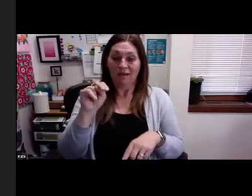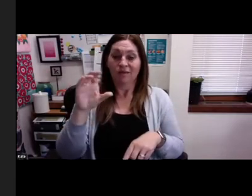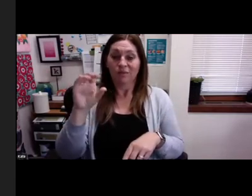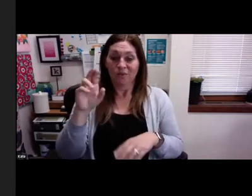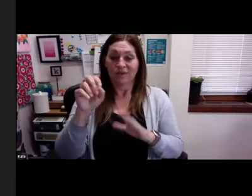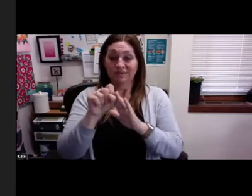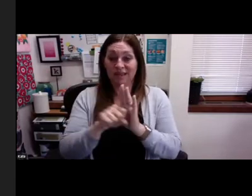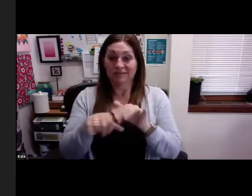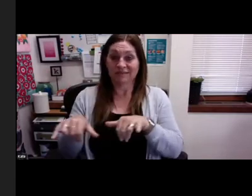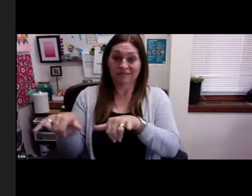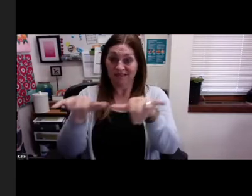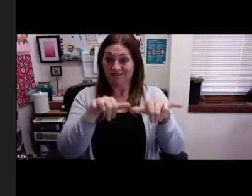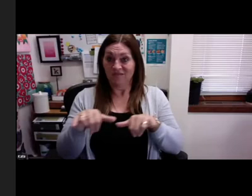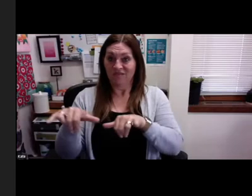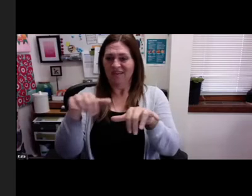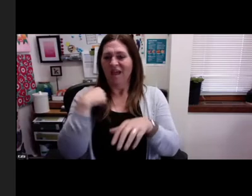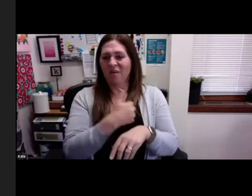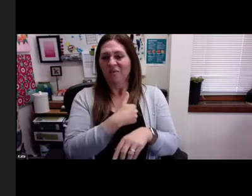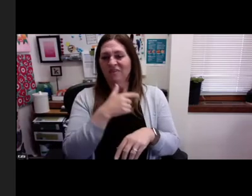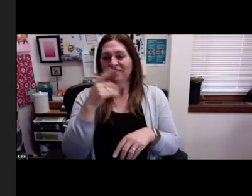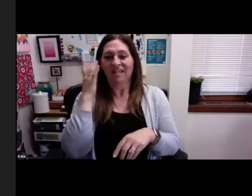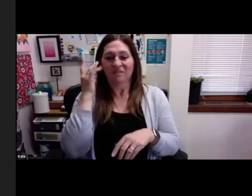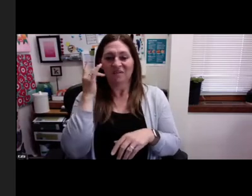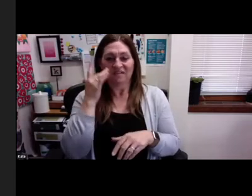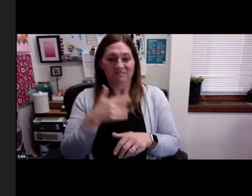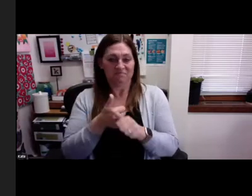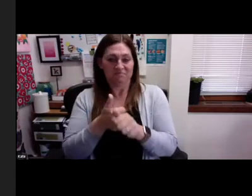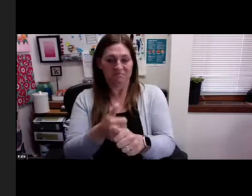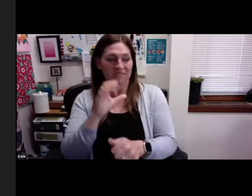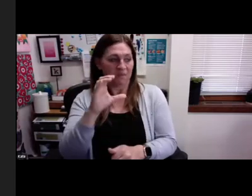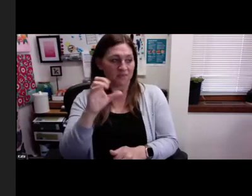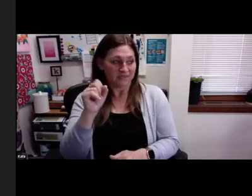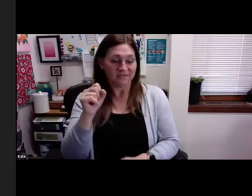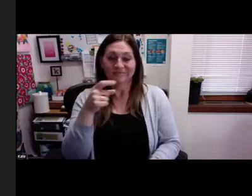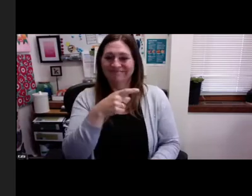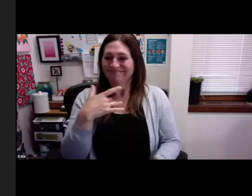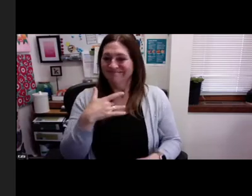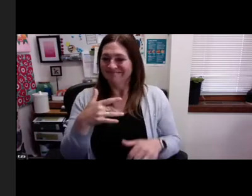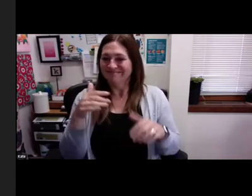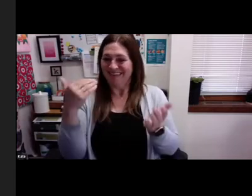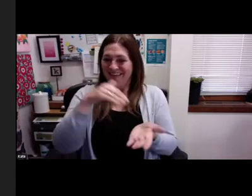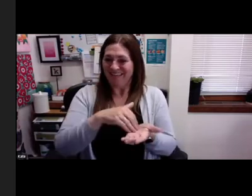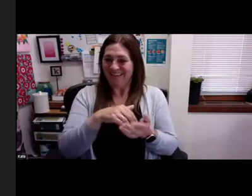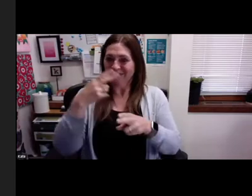CCMS, Common Core State Standards, CCSS in California,